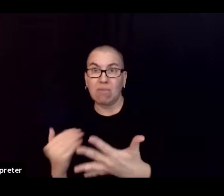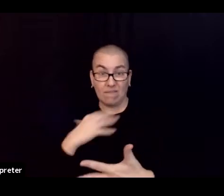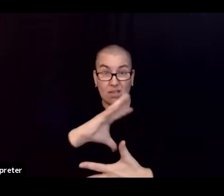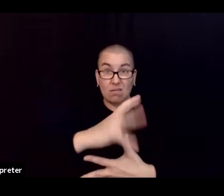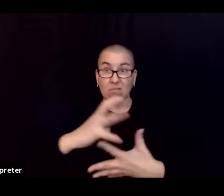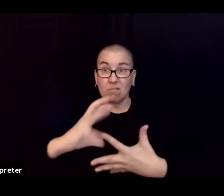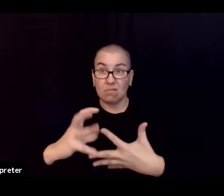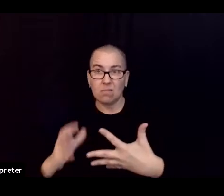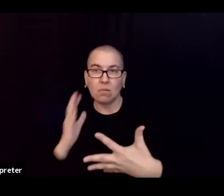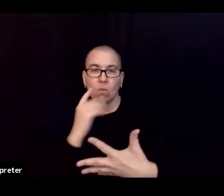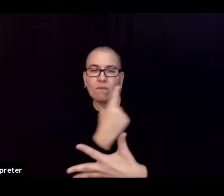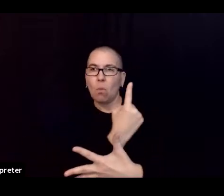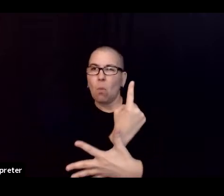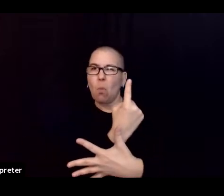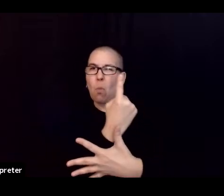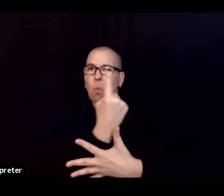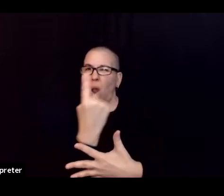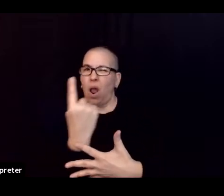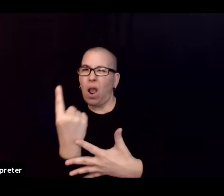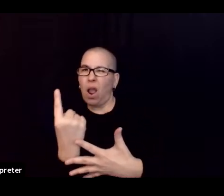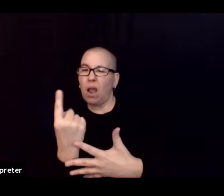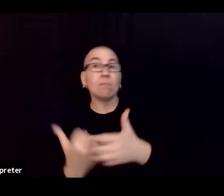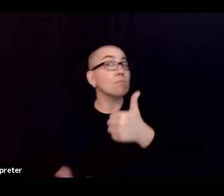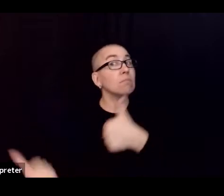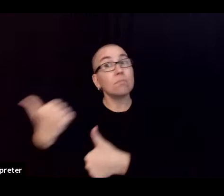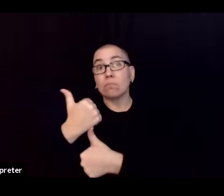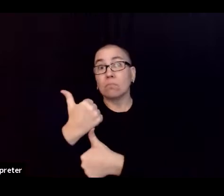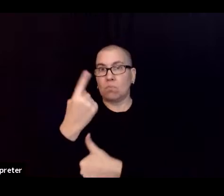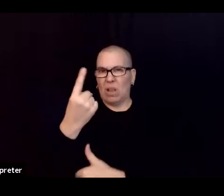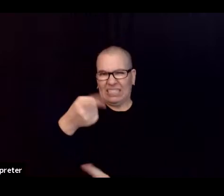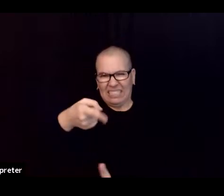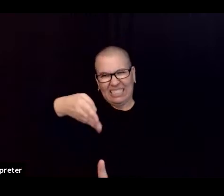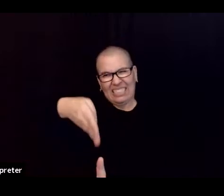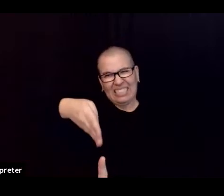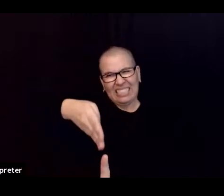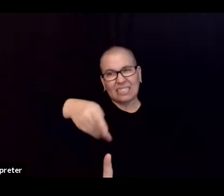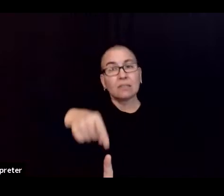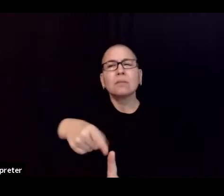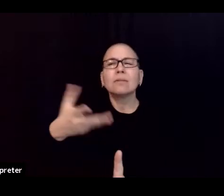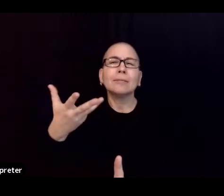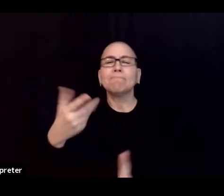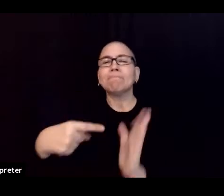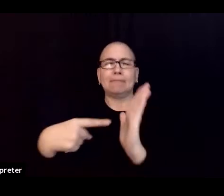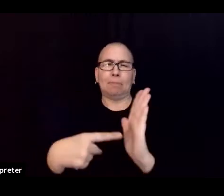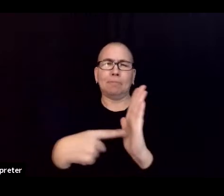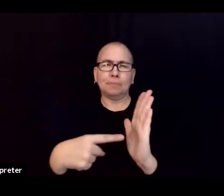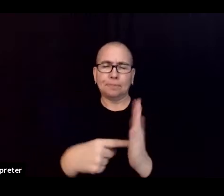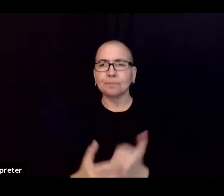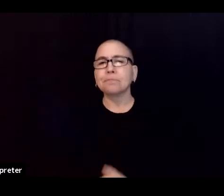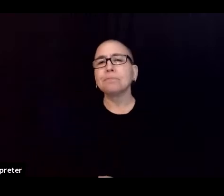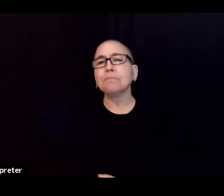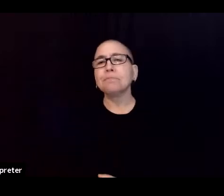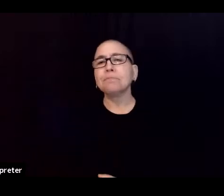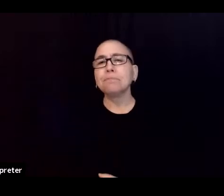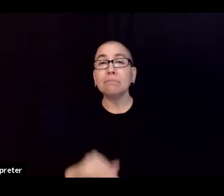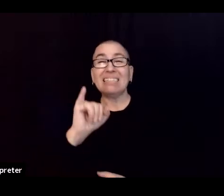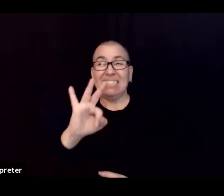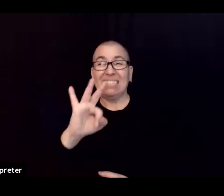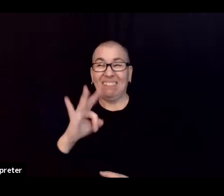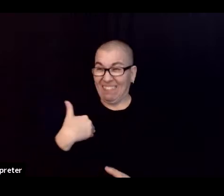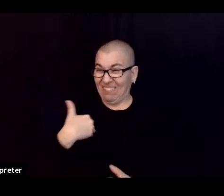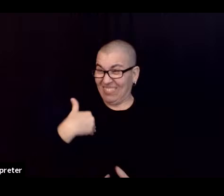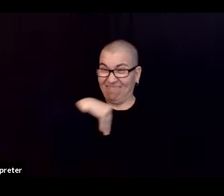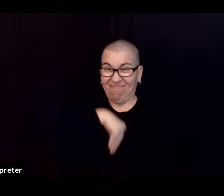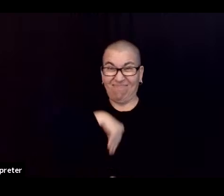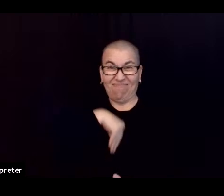with underlying conditions, we do expect that will primarily be their healthcare provider. especially in this first group